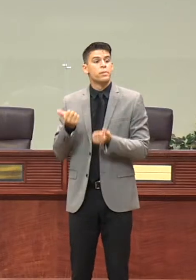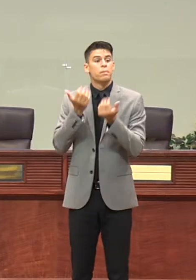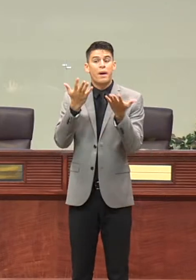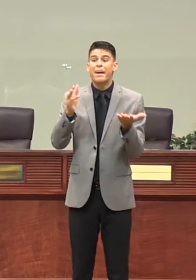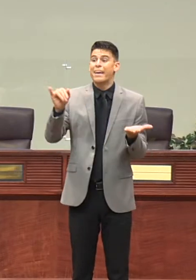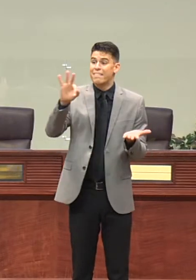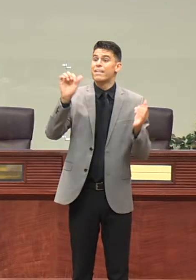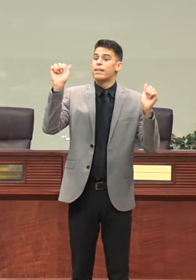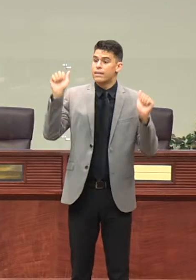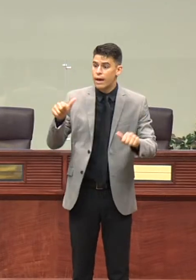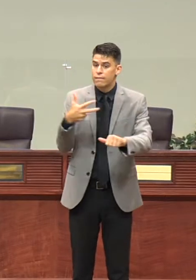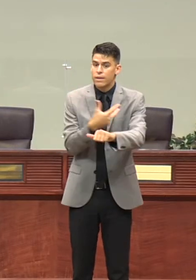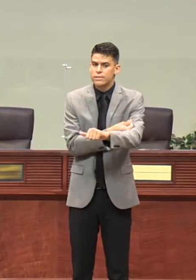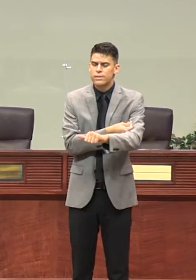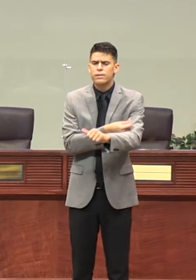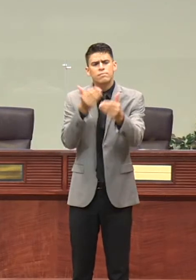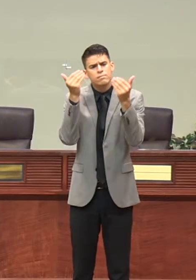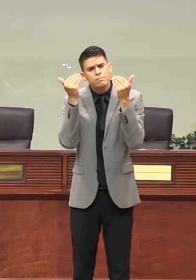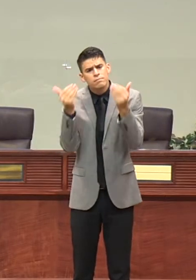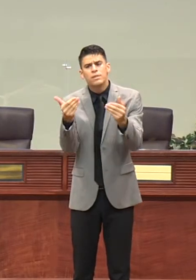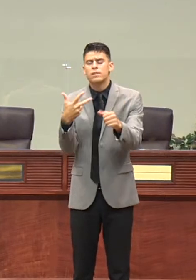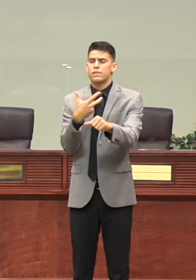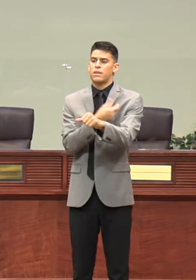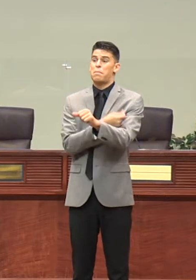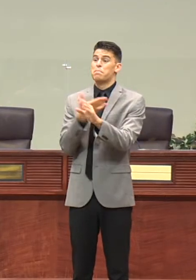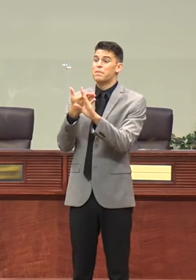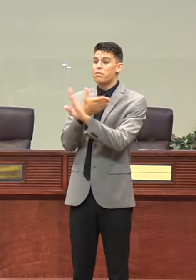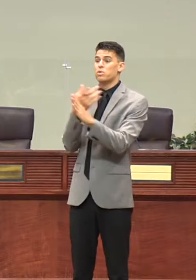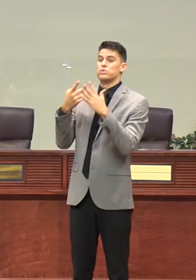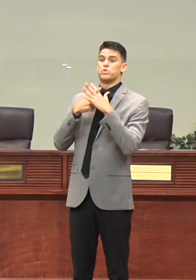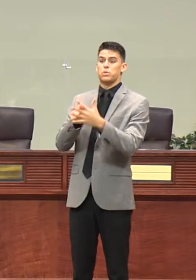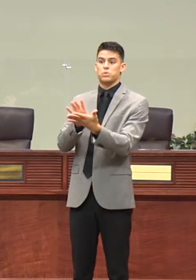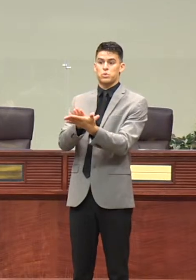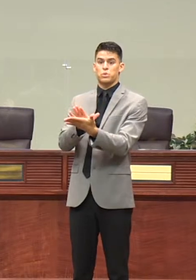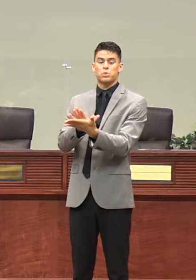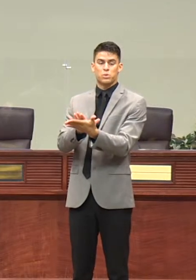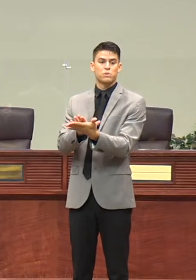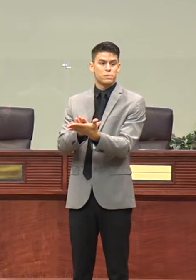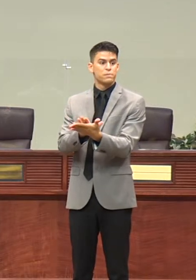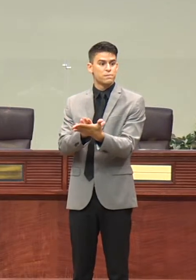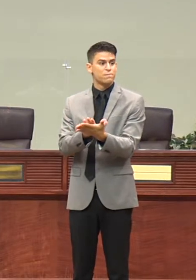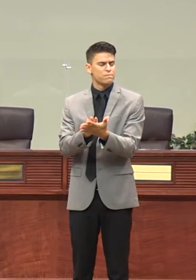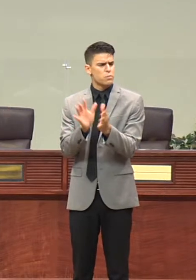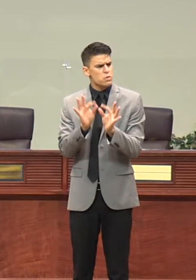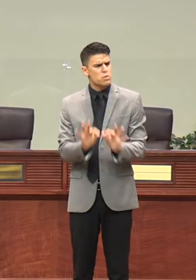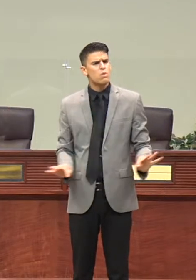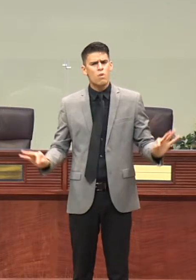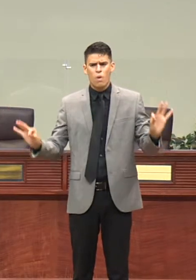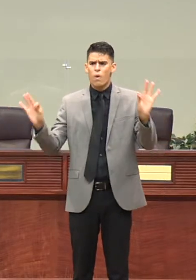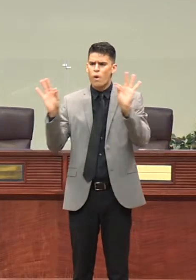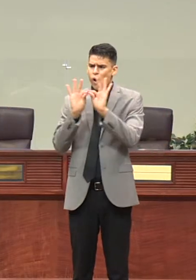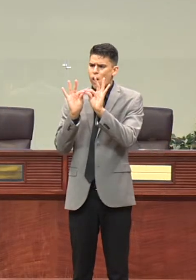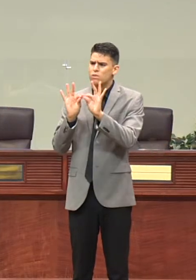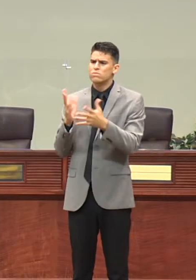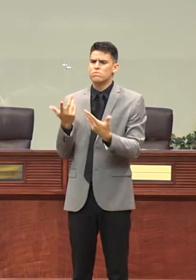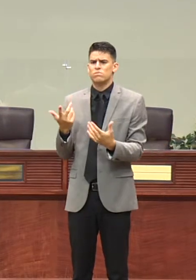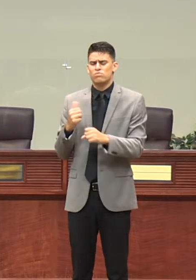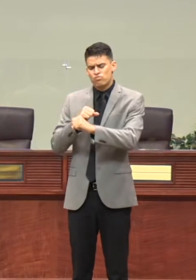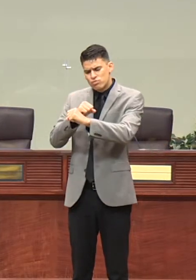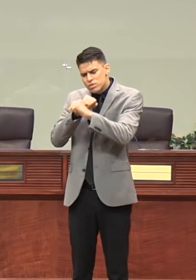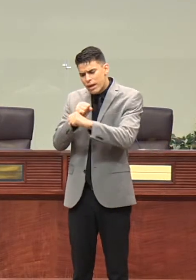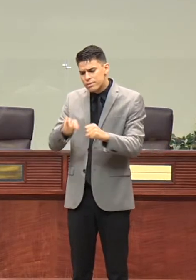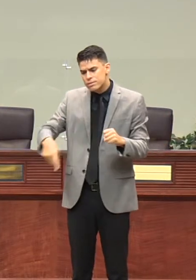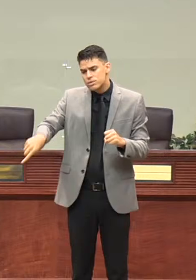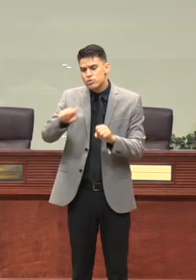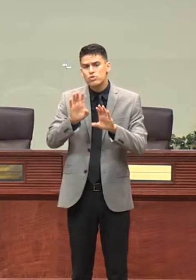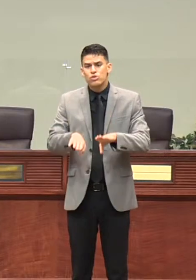be vaccinated before you come to school. It is important to offer that protection to our children, and